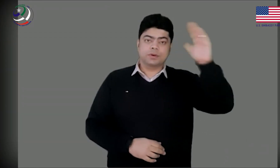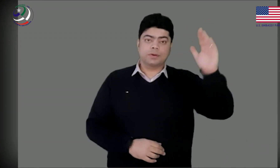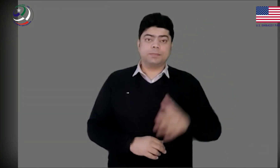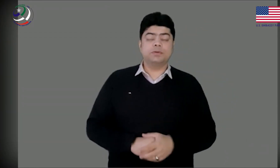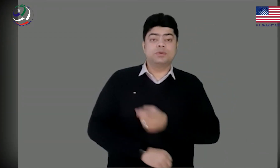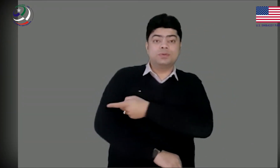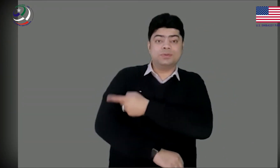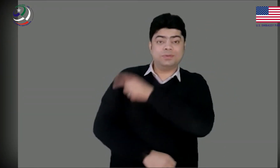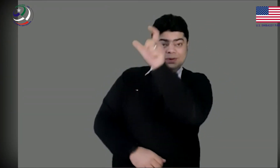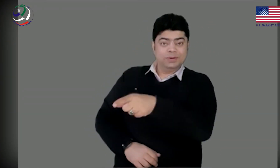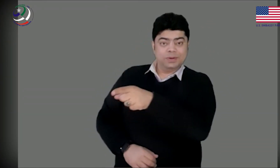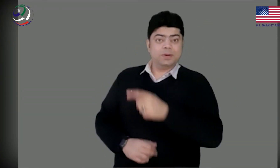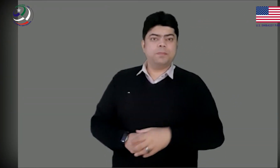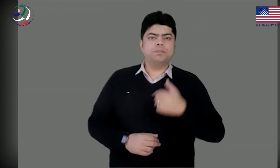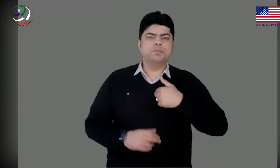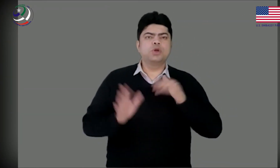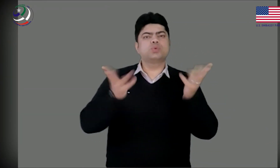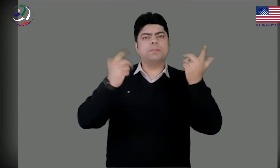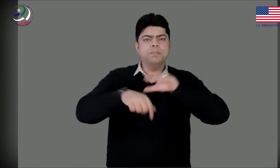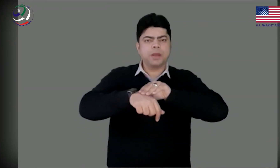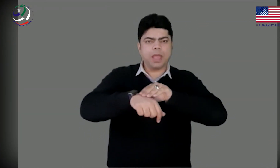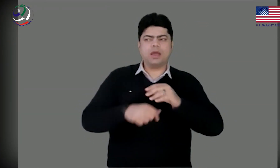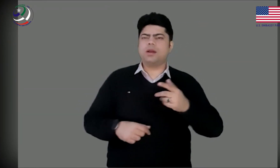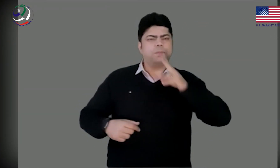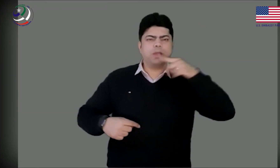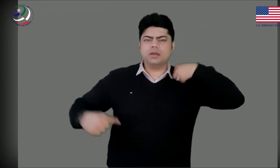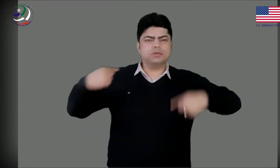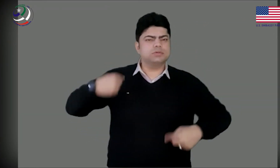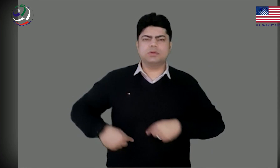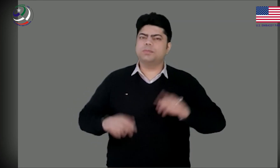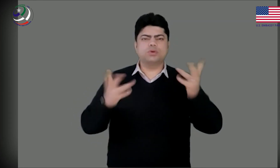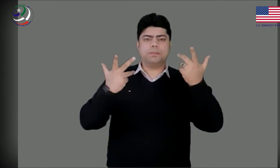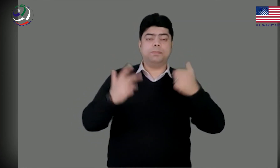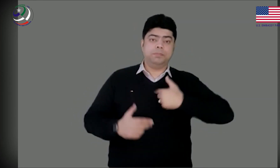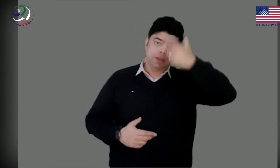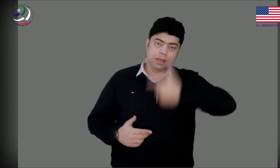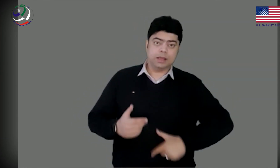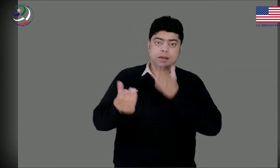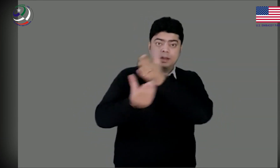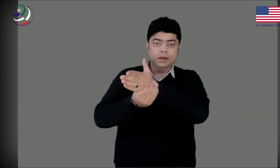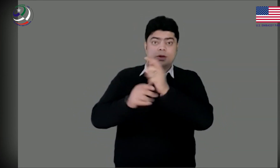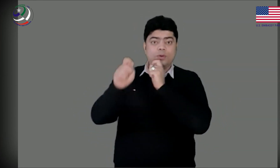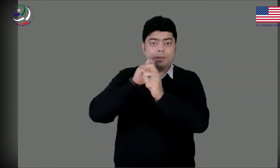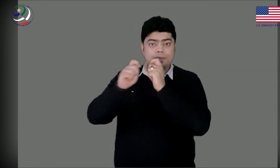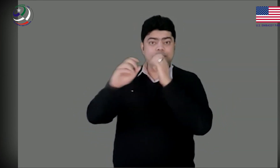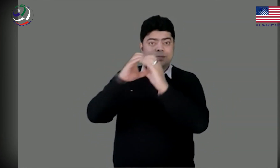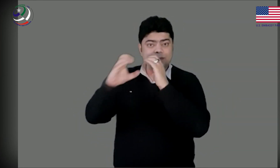Hello everyone. When I went to the doctor, I tried to tell them what's wrong. I had a flu, but why